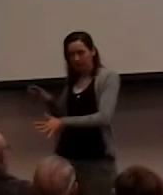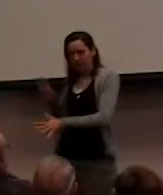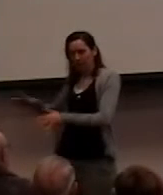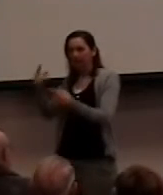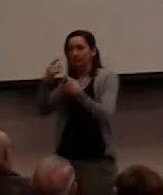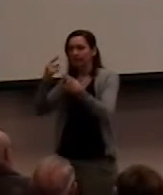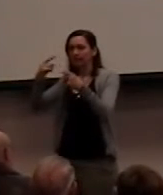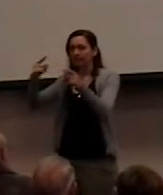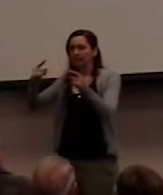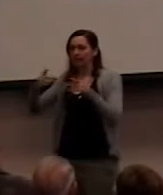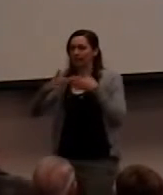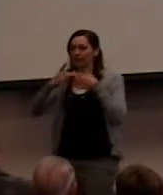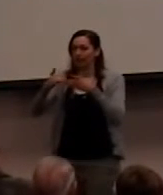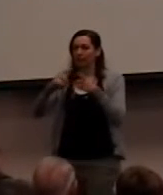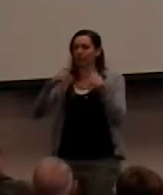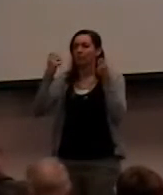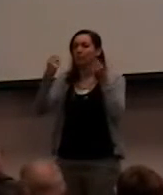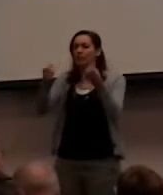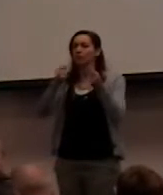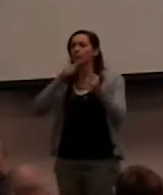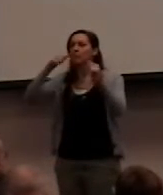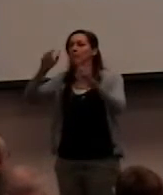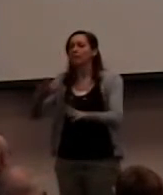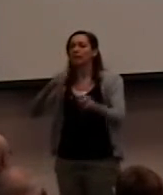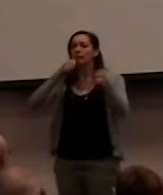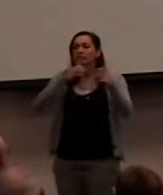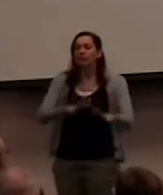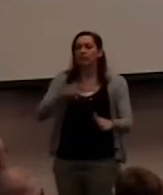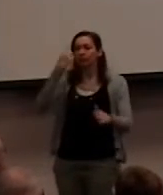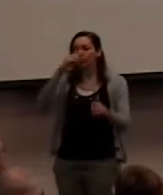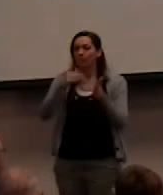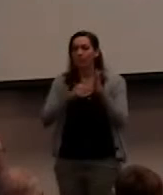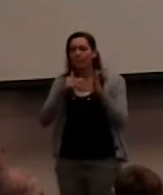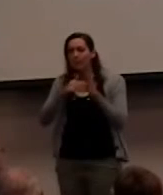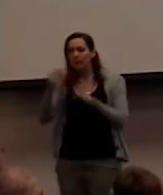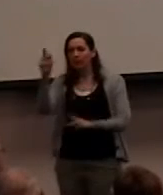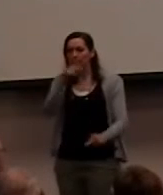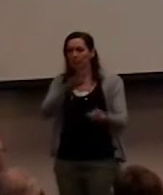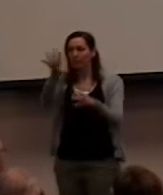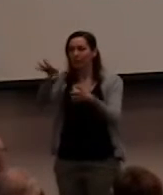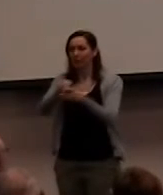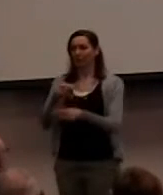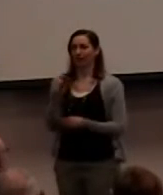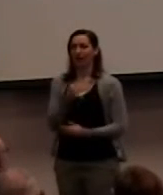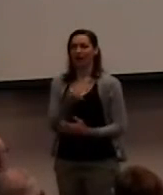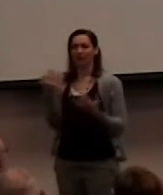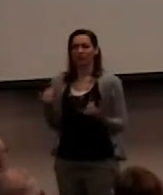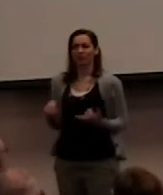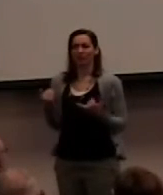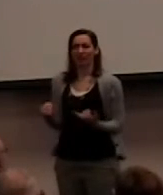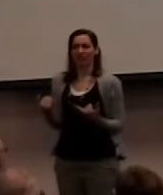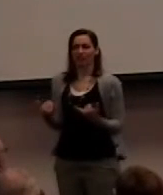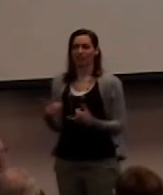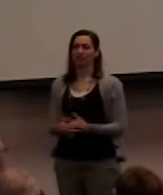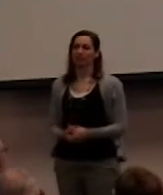to countless blessings for multiple millions of people, including us here